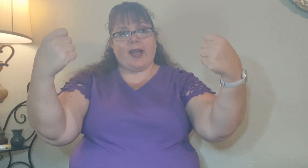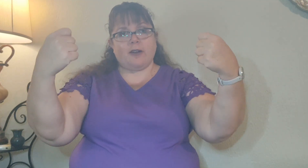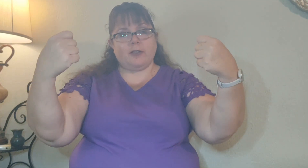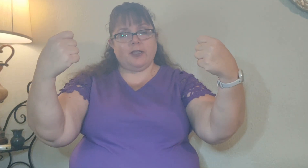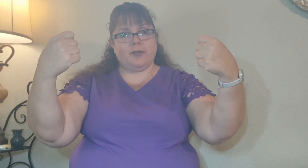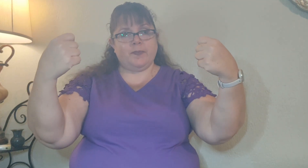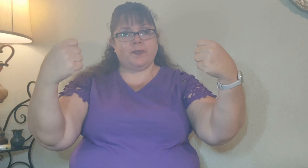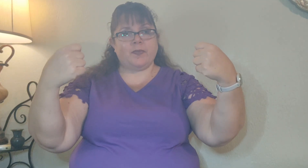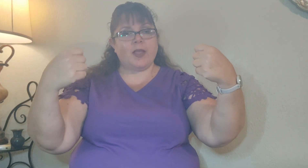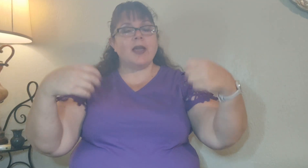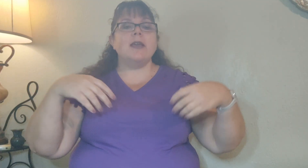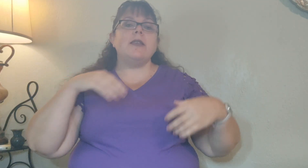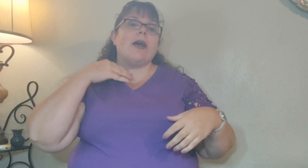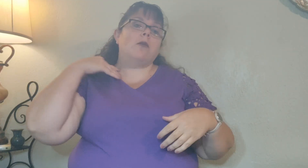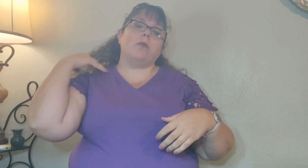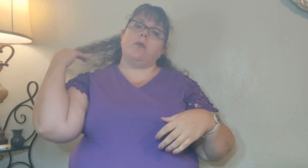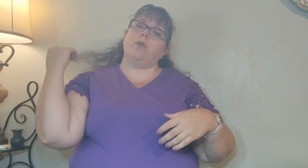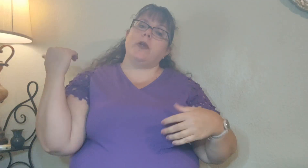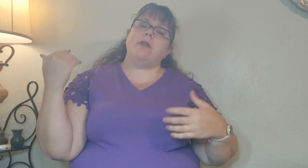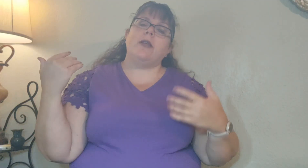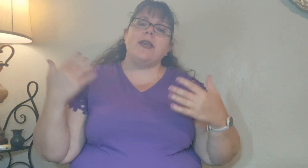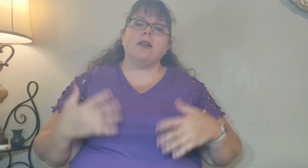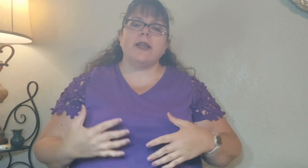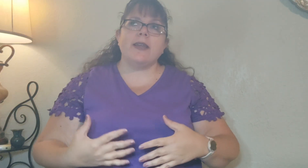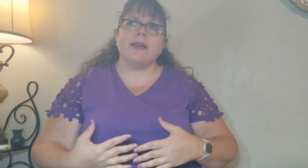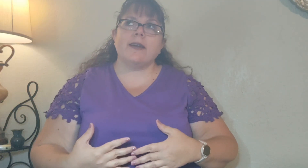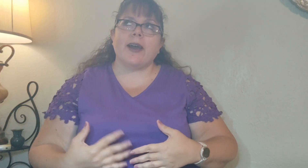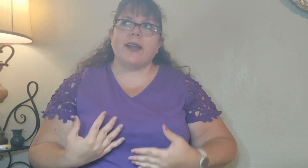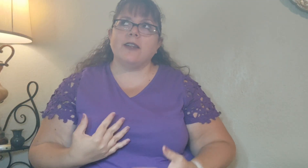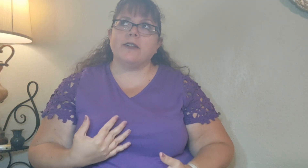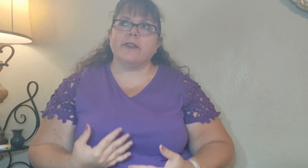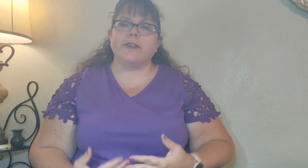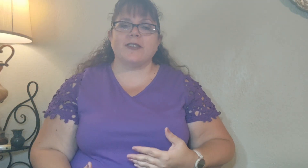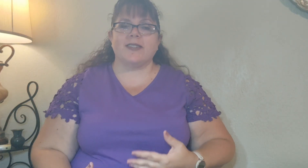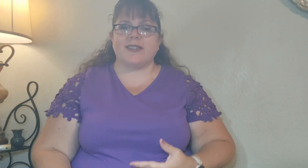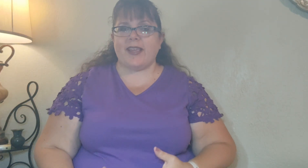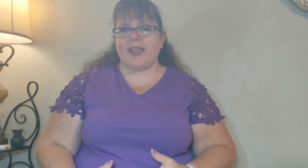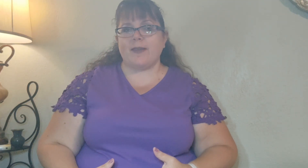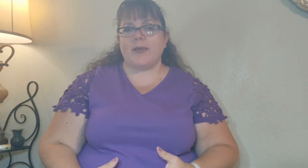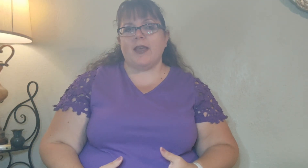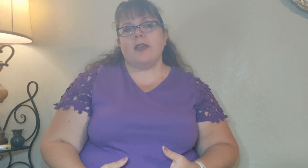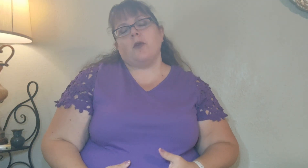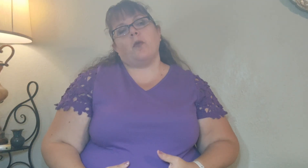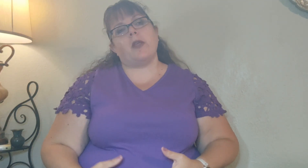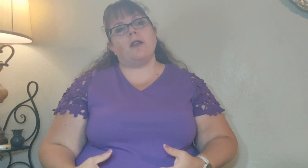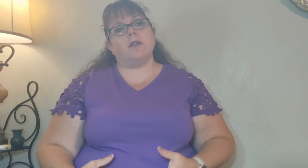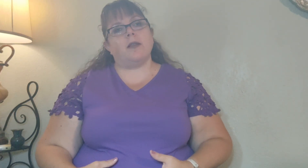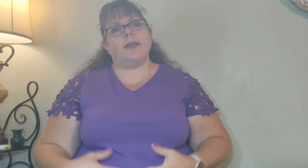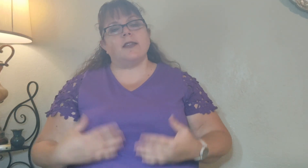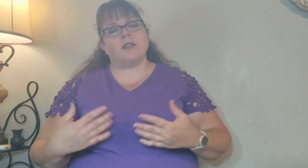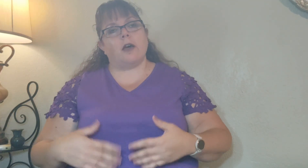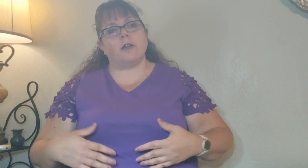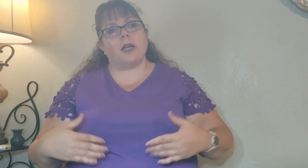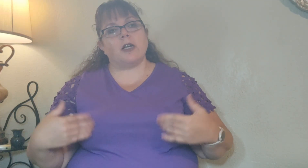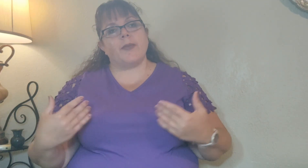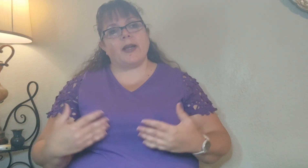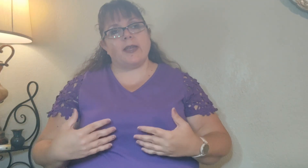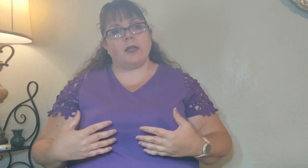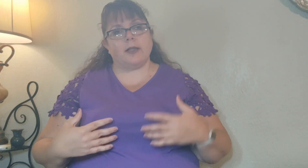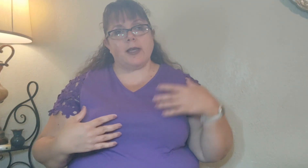out. Now, when healing kind of looks the same, in the song talking about